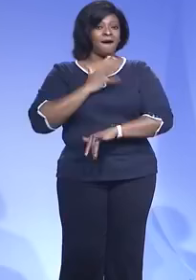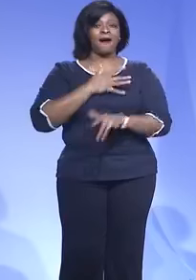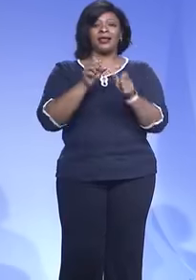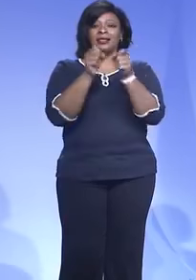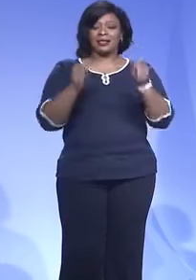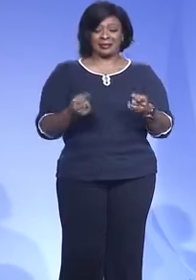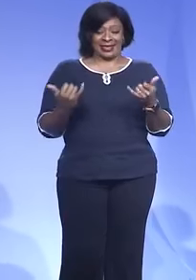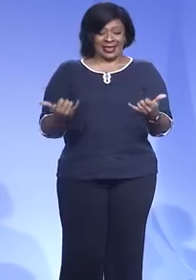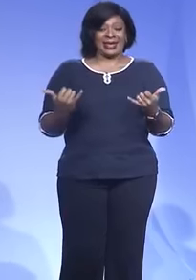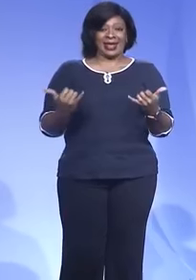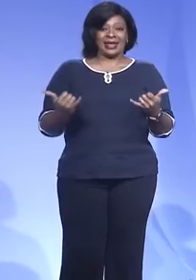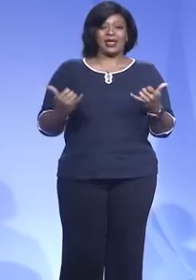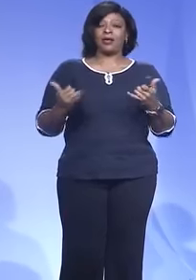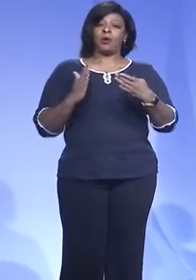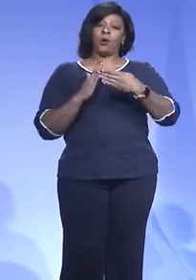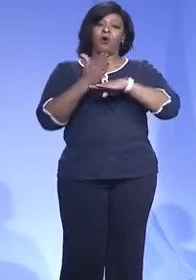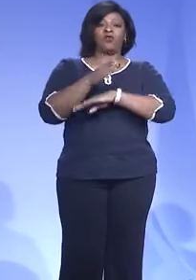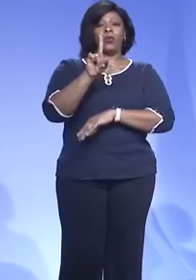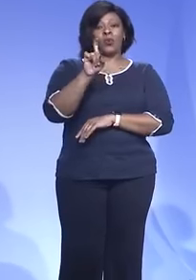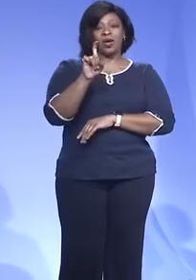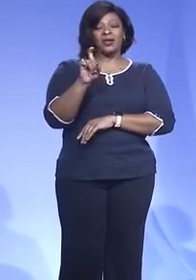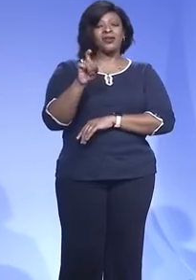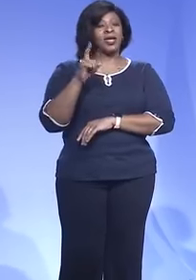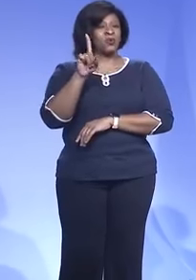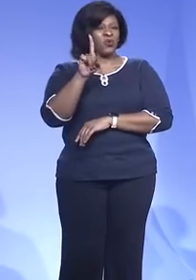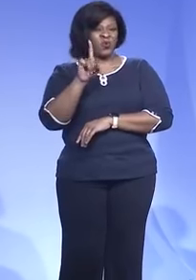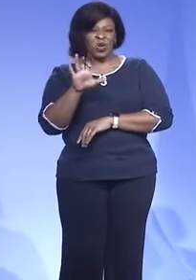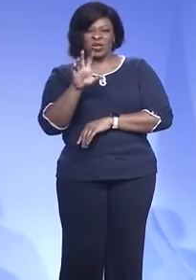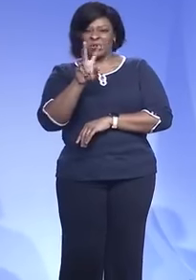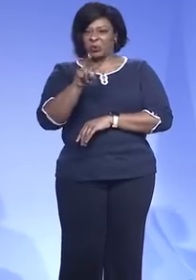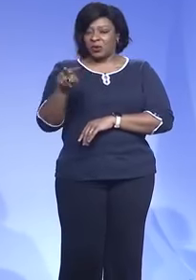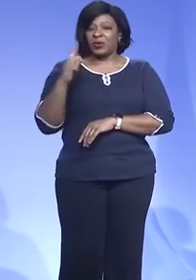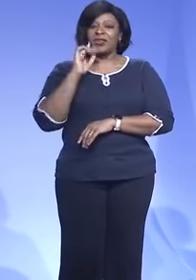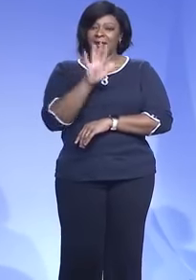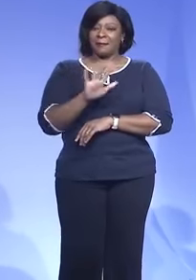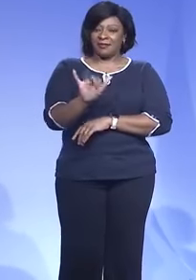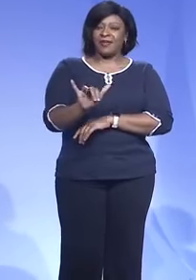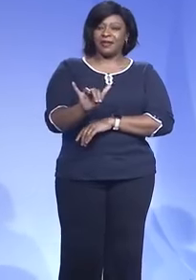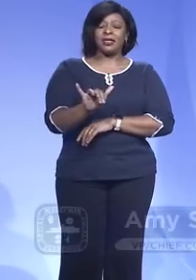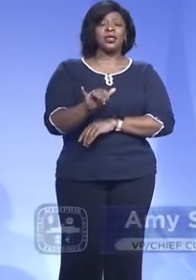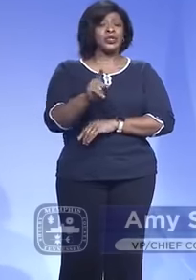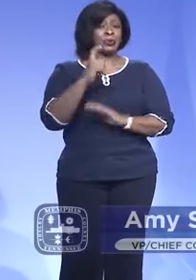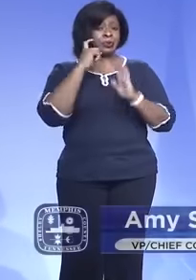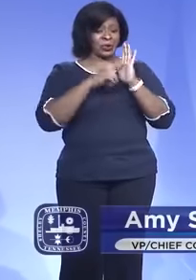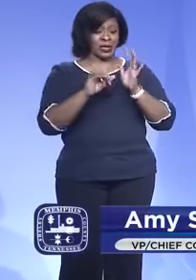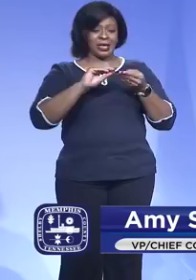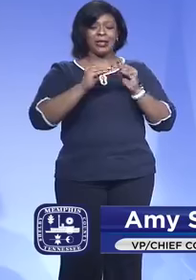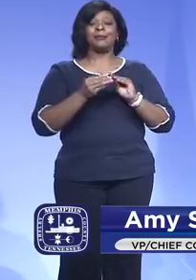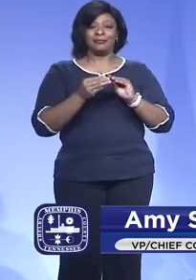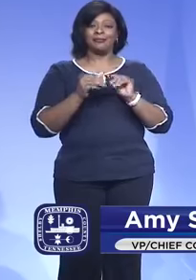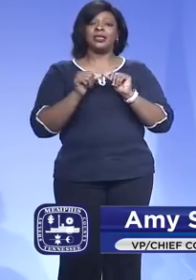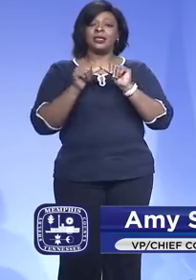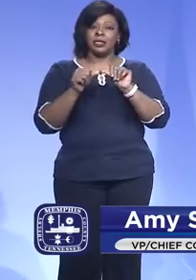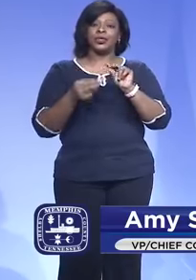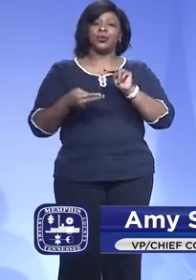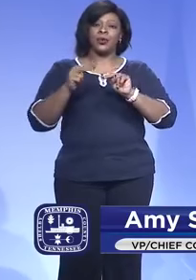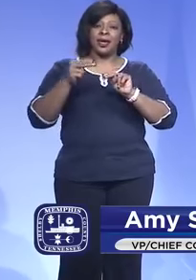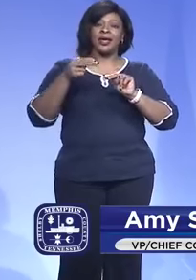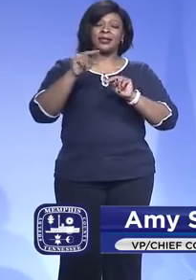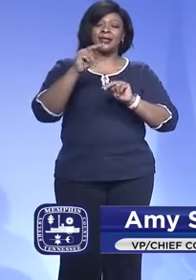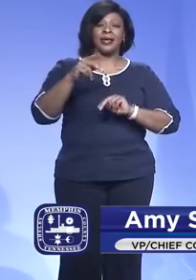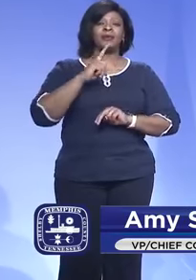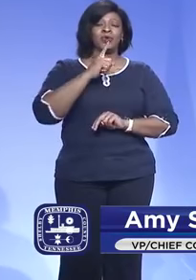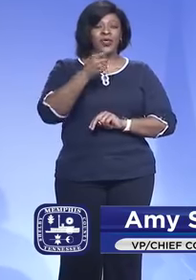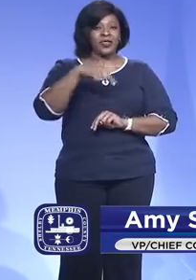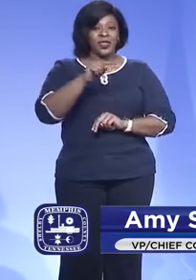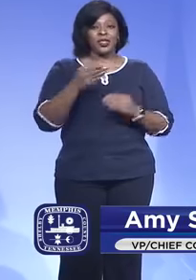and today we're well over 100, I think 122. So as you can see, those numbers are continuing to rise. I'm sure that